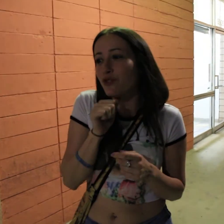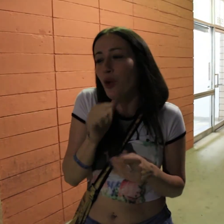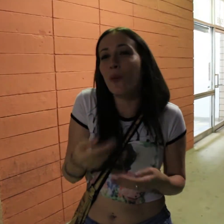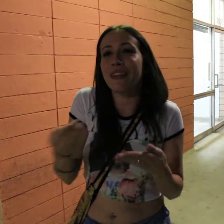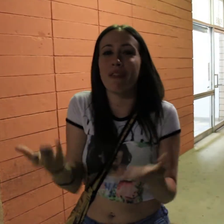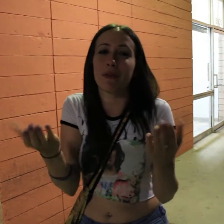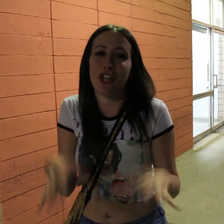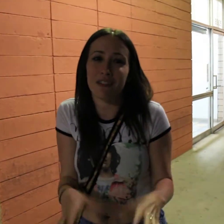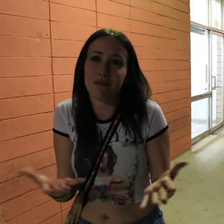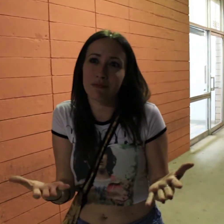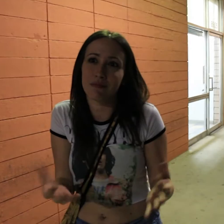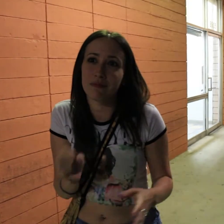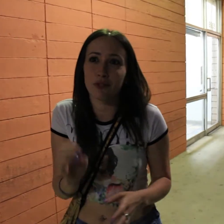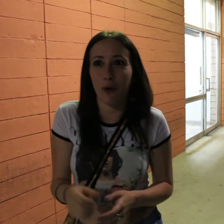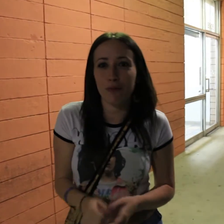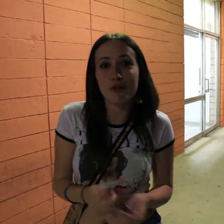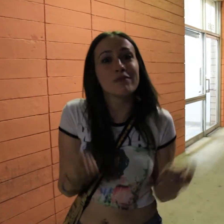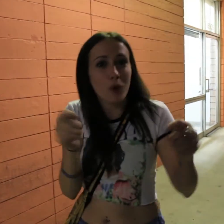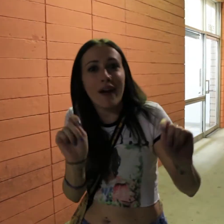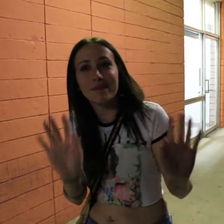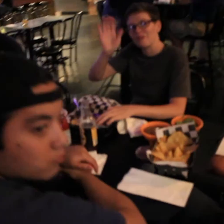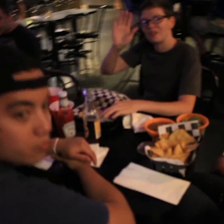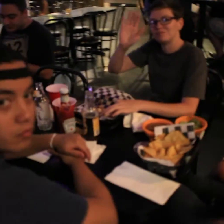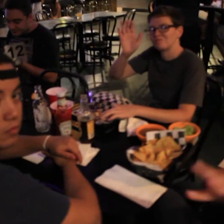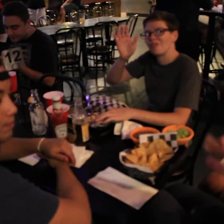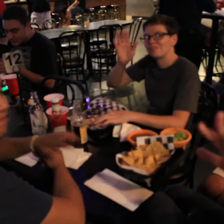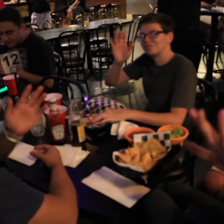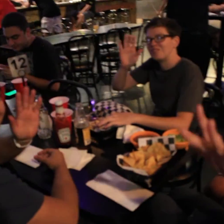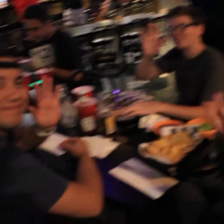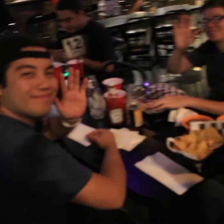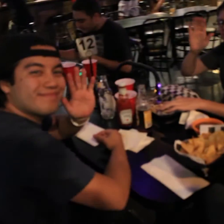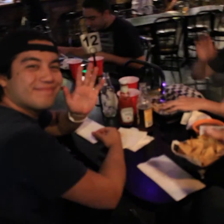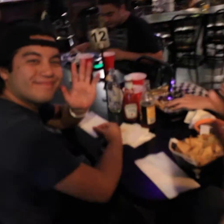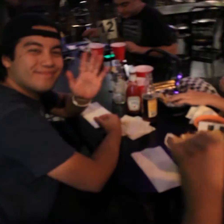don't give them a chance, so we'll try. For Cougar News, I'm Jacqueline Marantos.